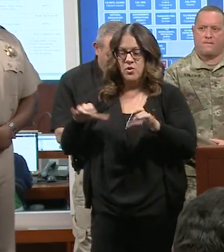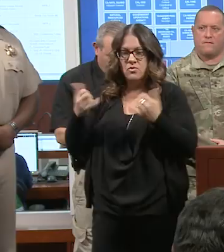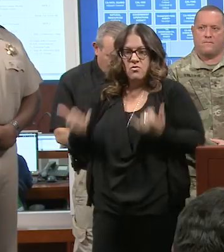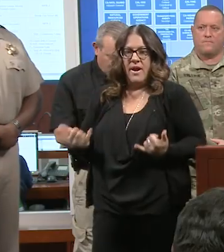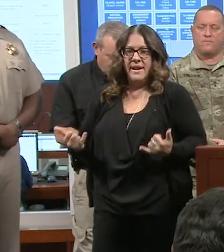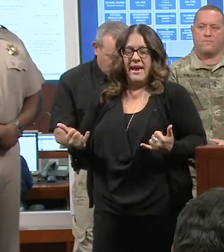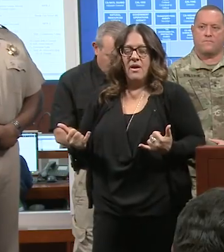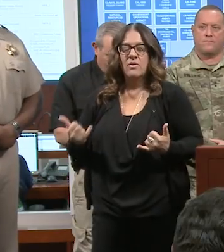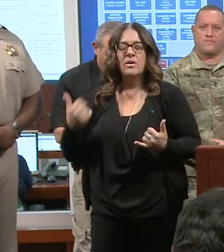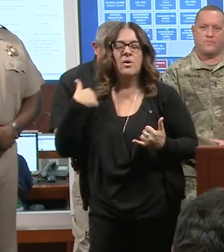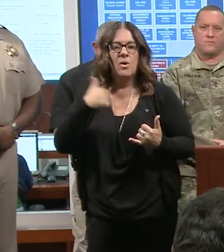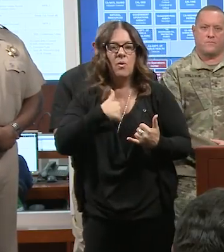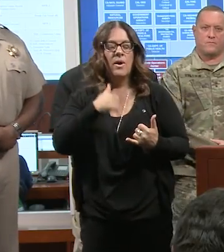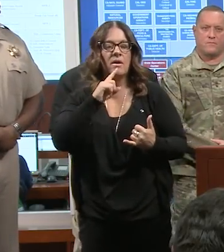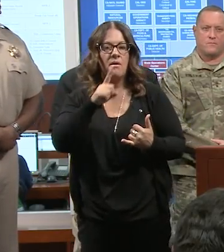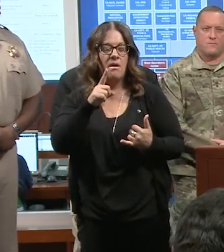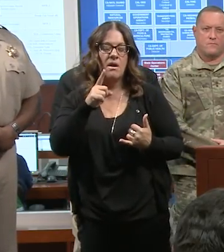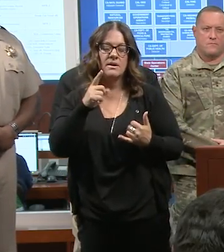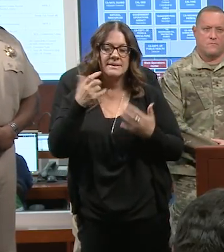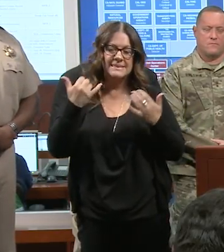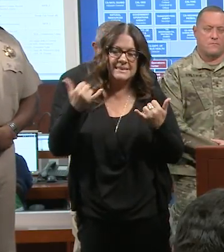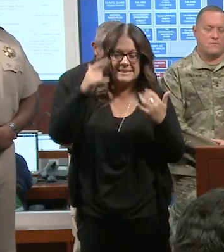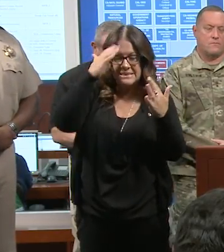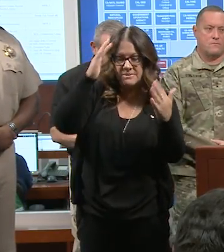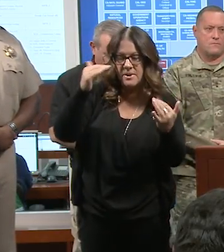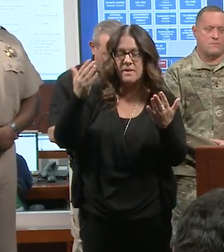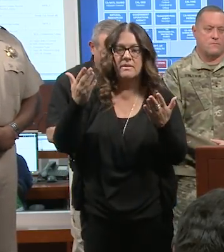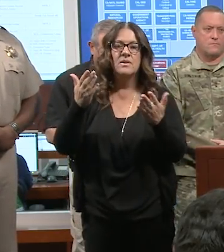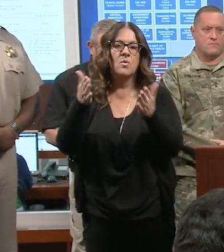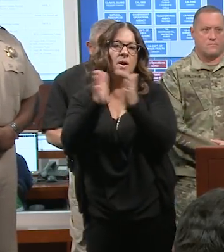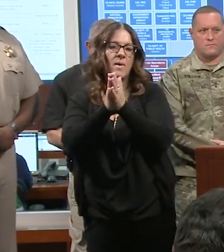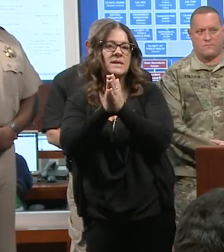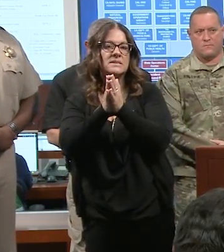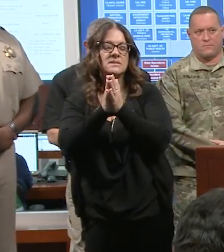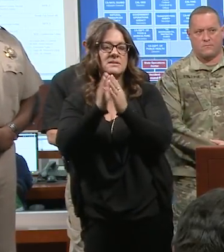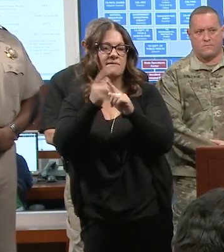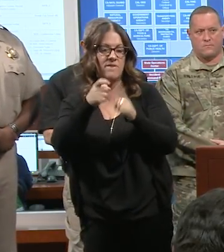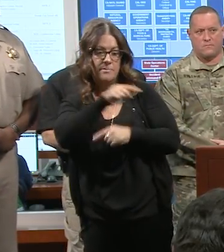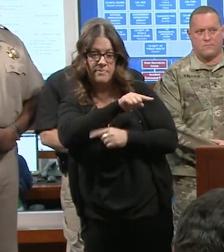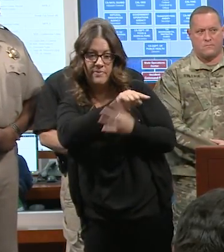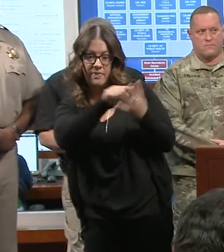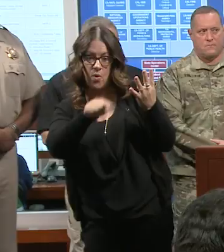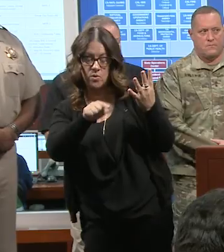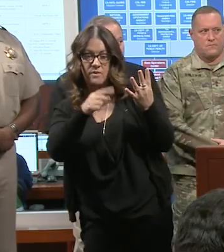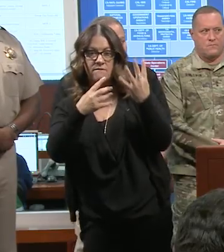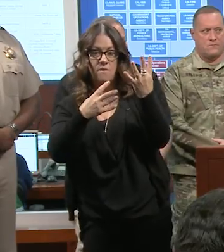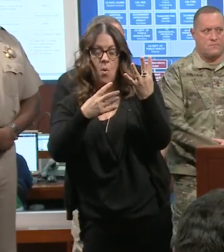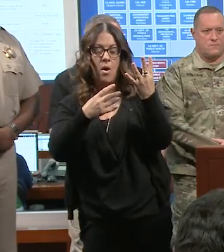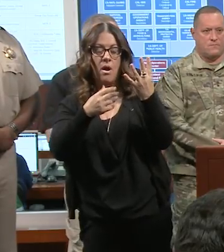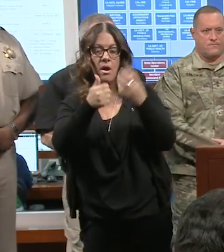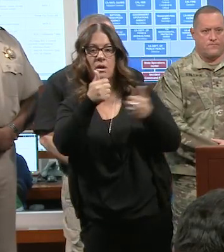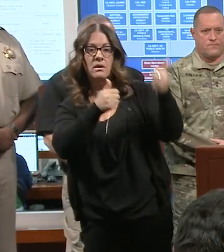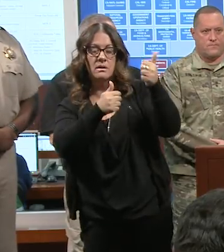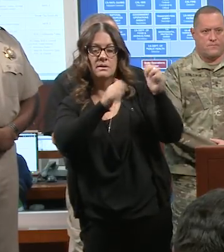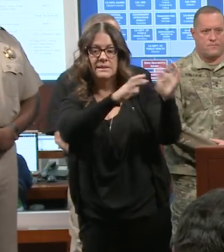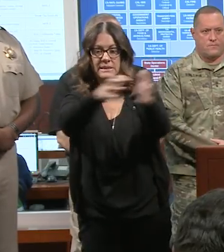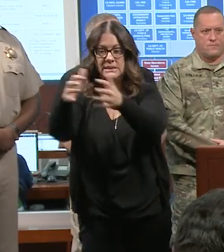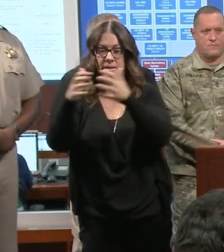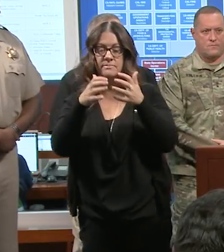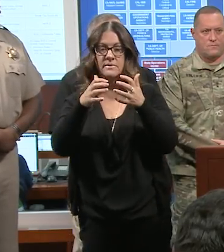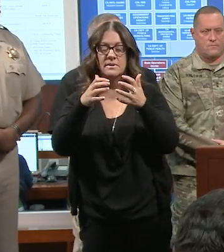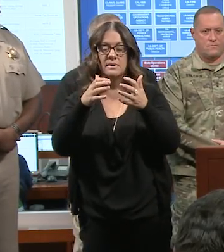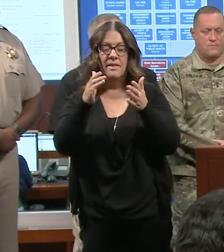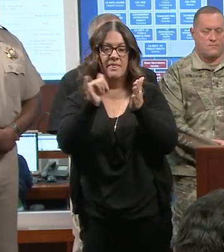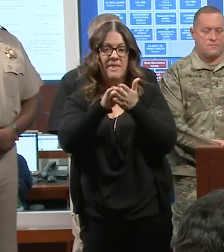are leaning very far forward. We're anticipating requests from the incidents. We're actually ordering additional resources